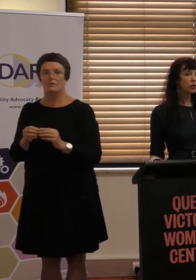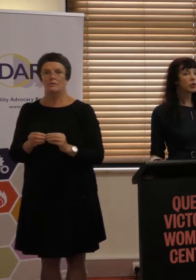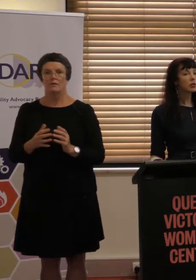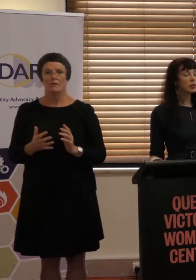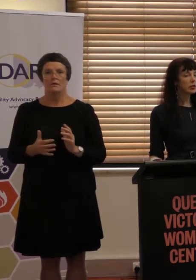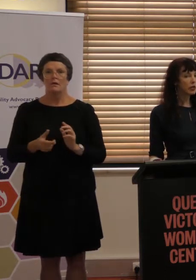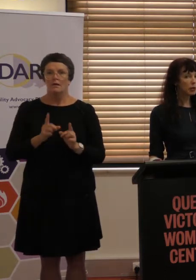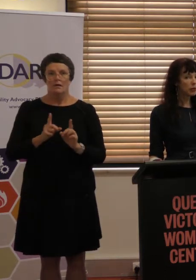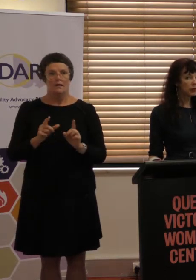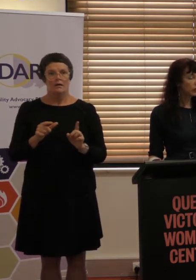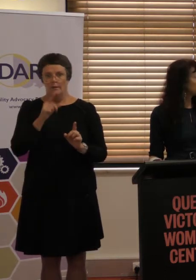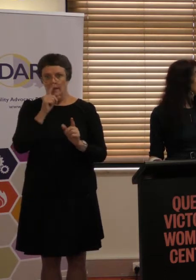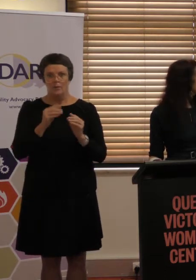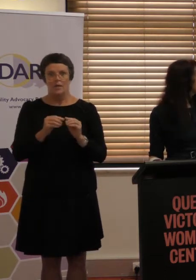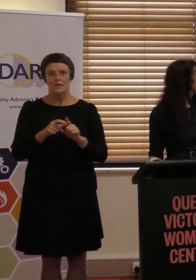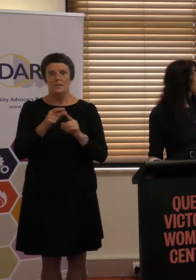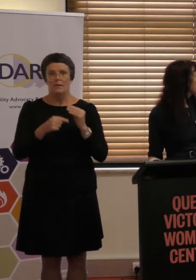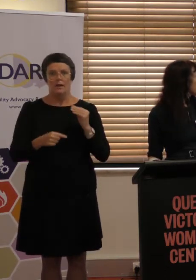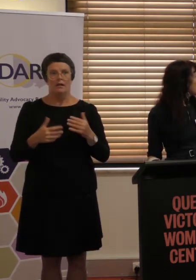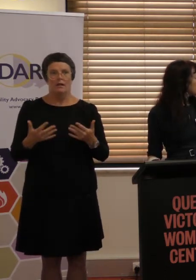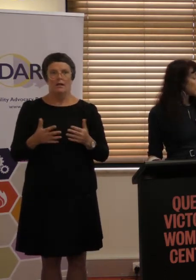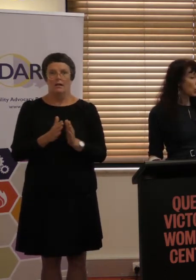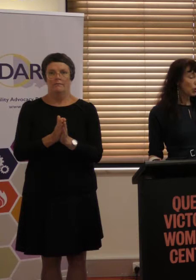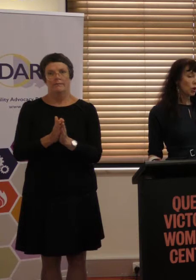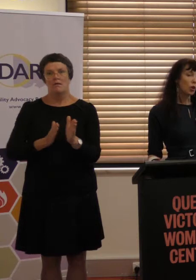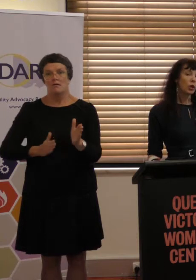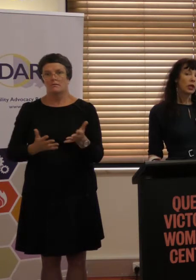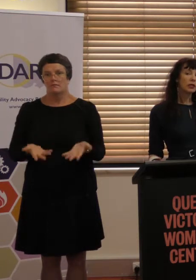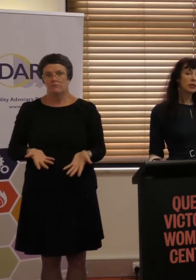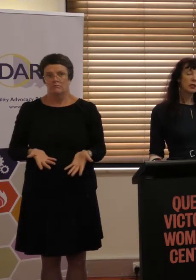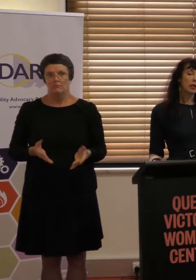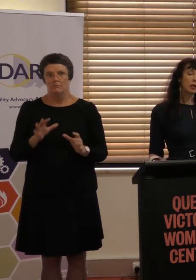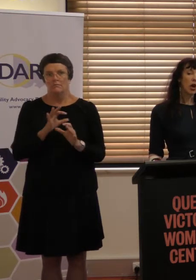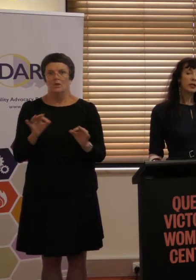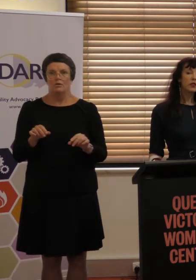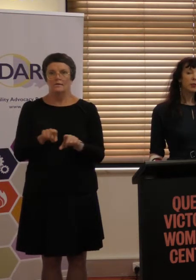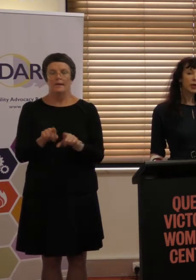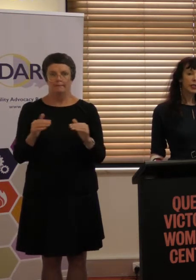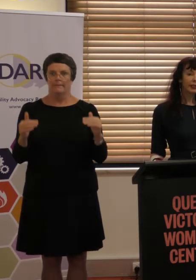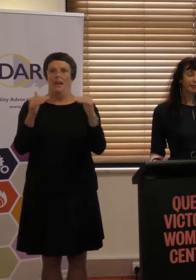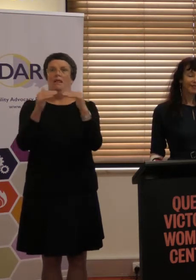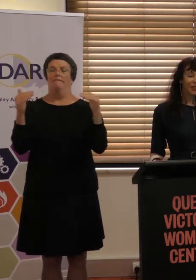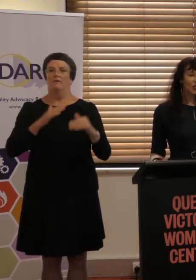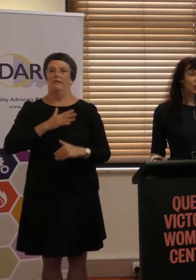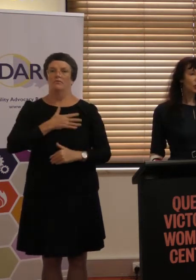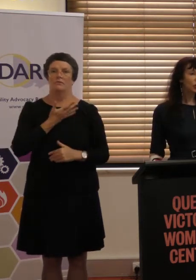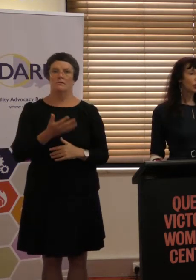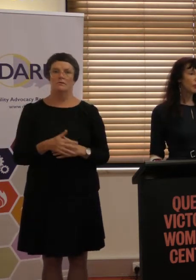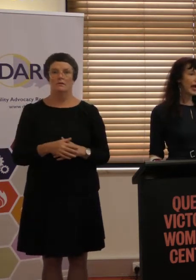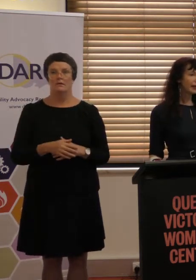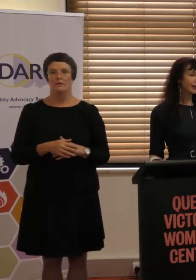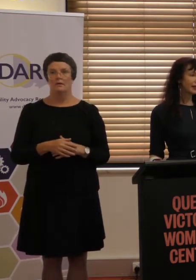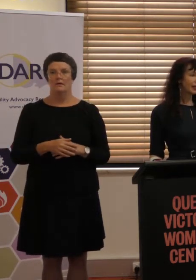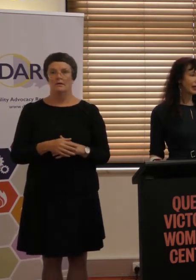care or interest as other members of the community. So it's kind of depressing to